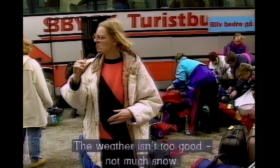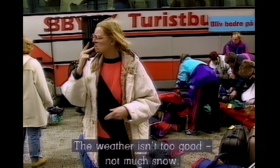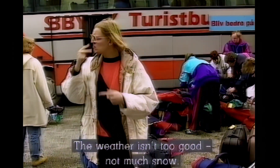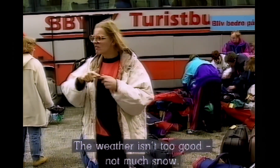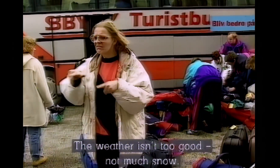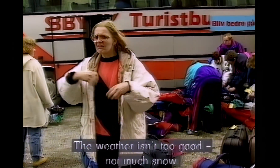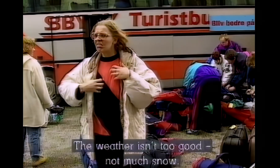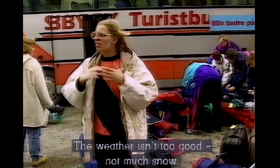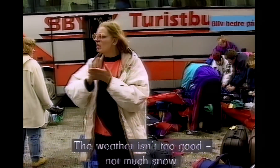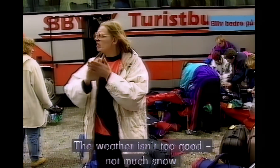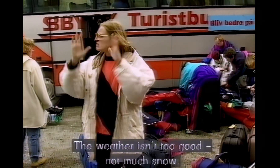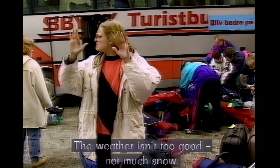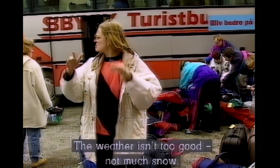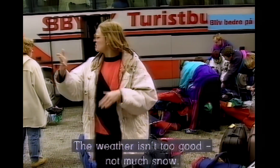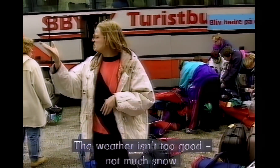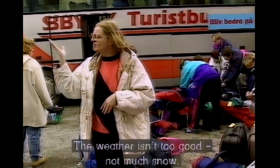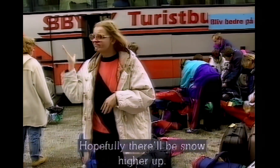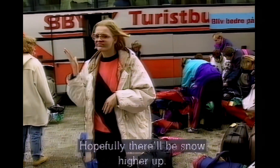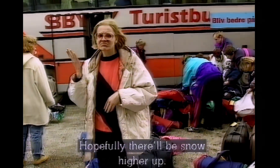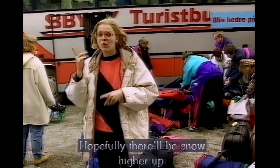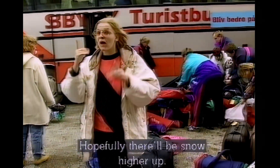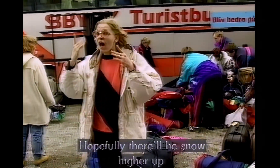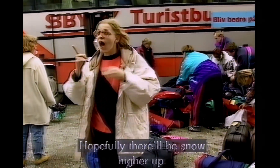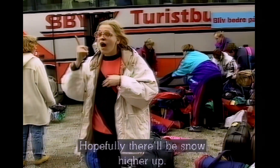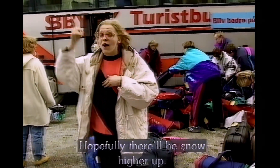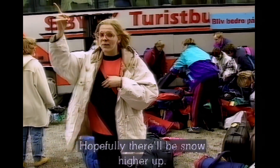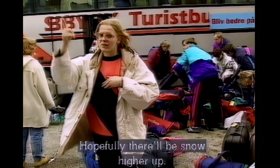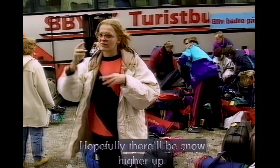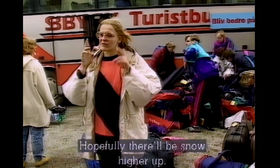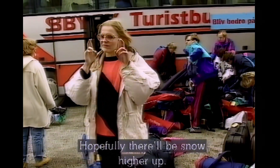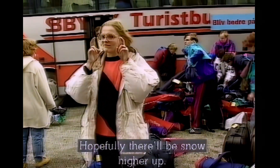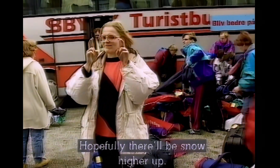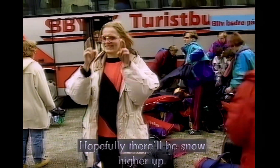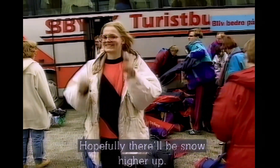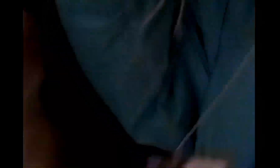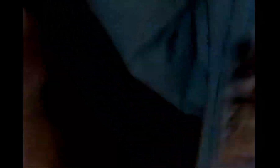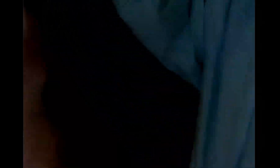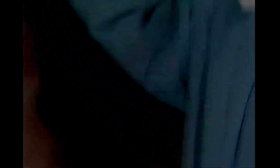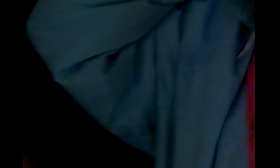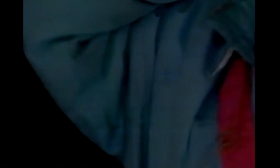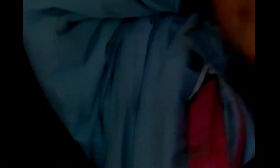Det er lørdag, men der er godt nok ikke noget sne her. Der er sikkert noget deroppe.